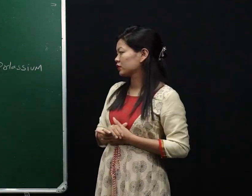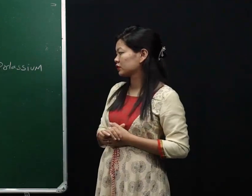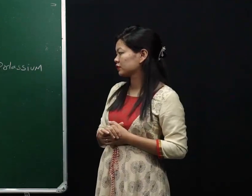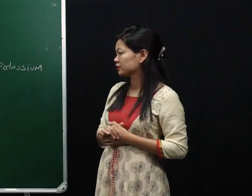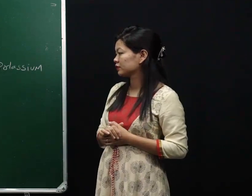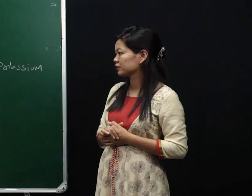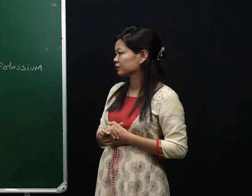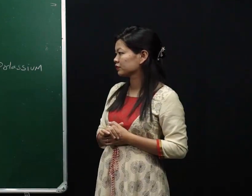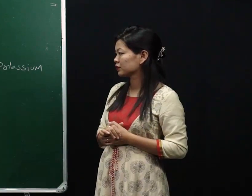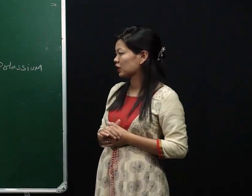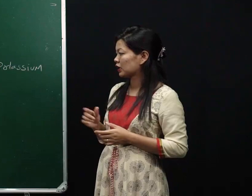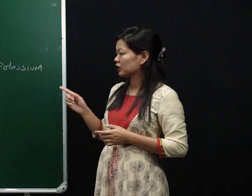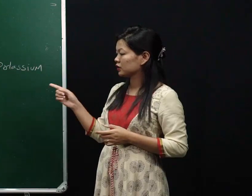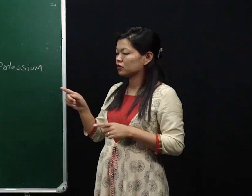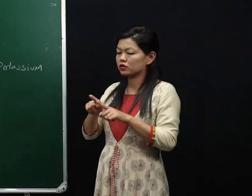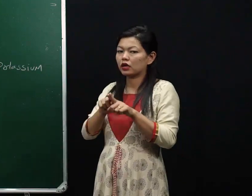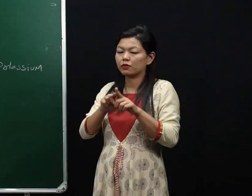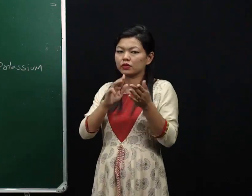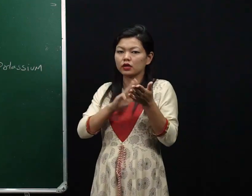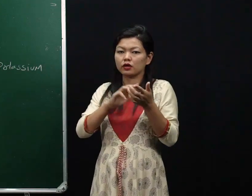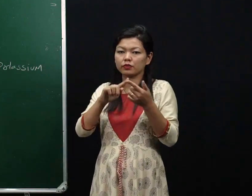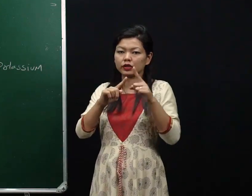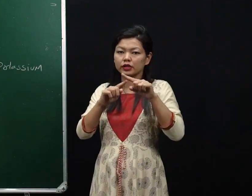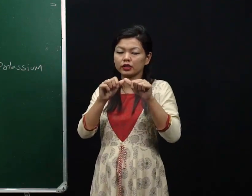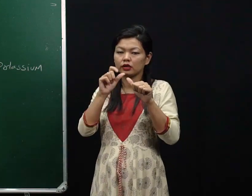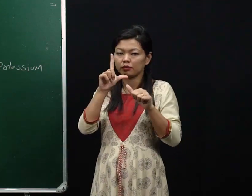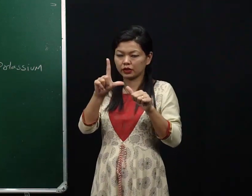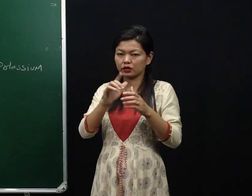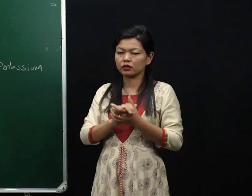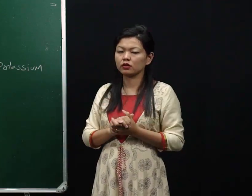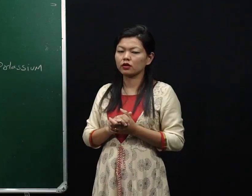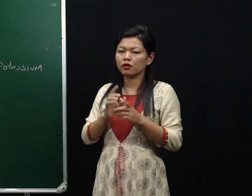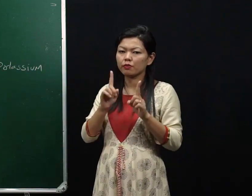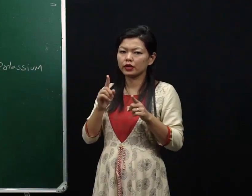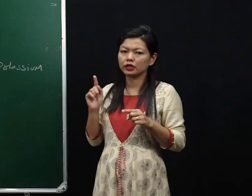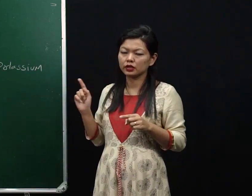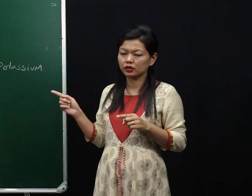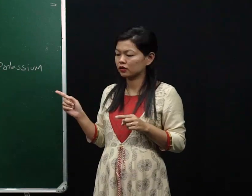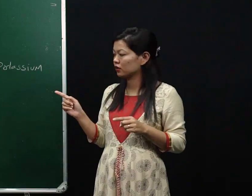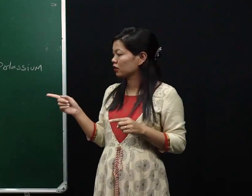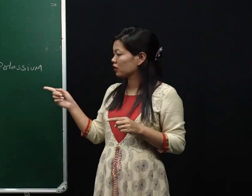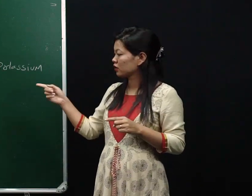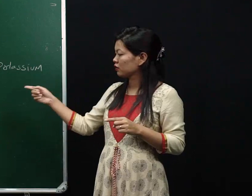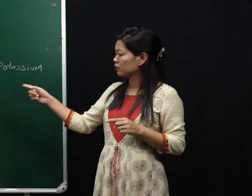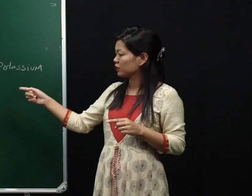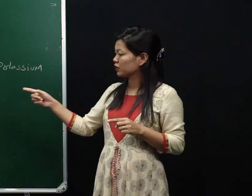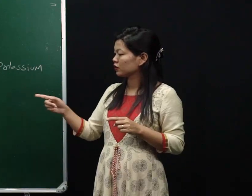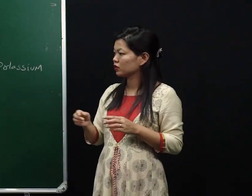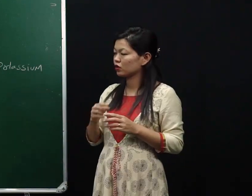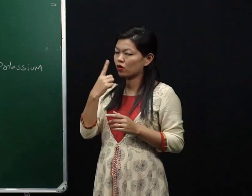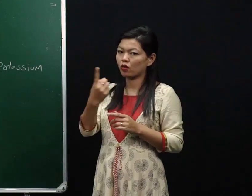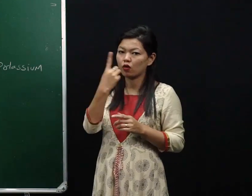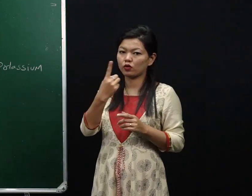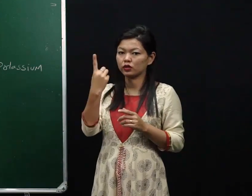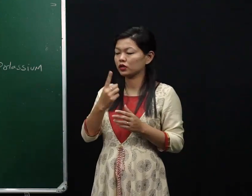Now, mercury is a metal. But now here the exception is mercury is the only metal that you'll